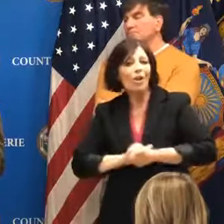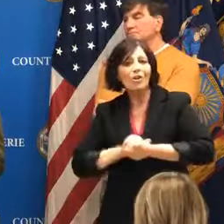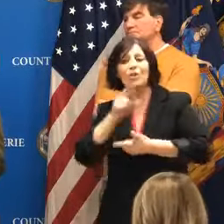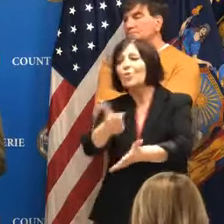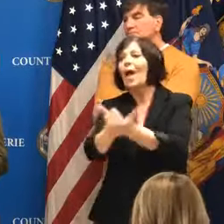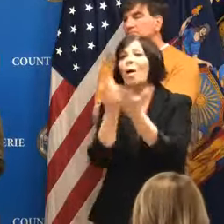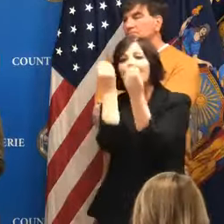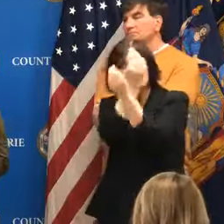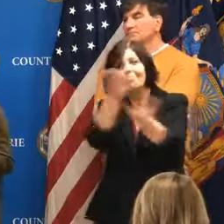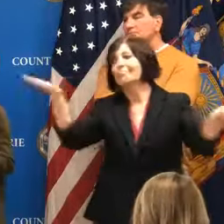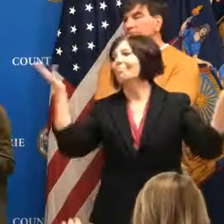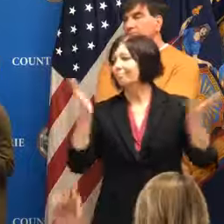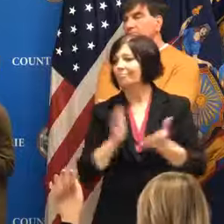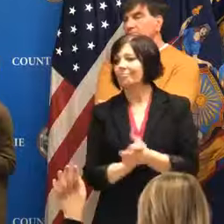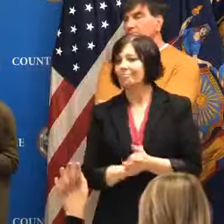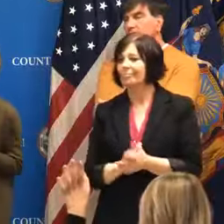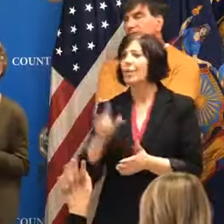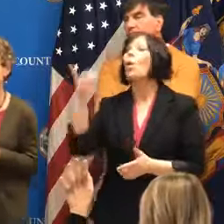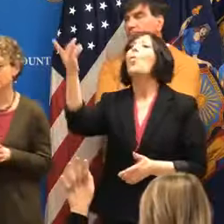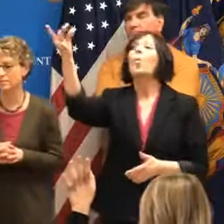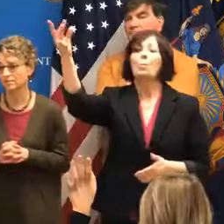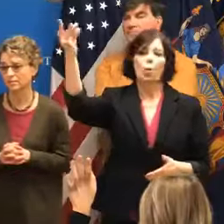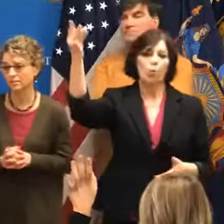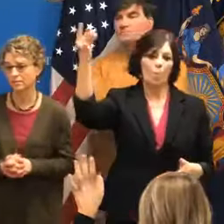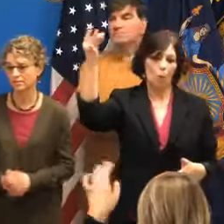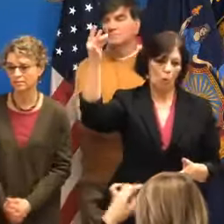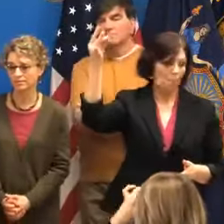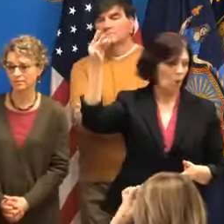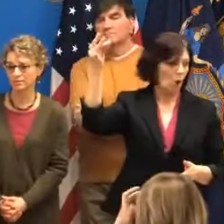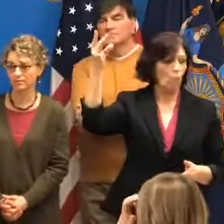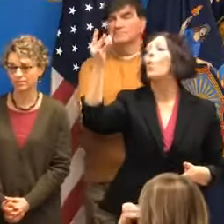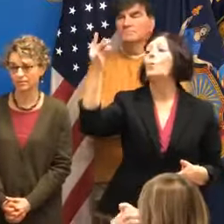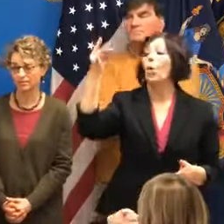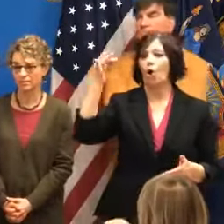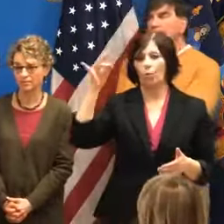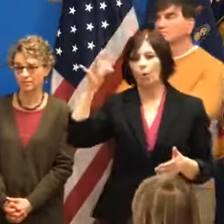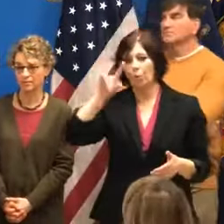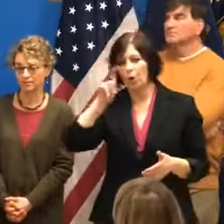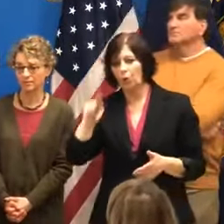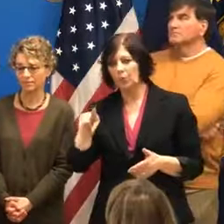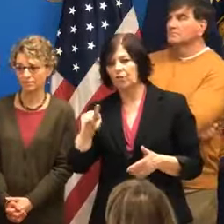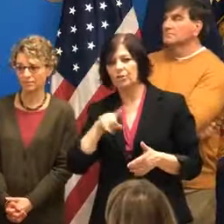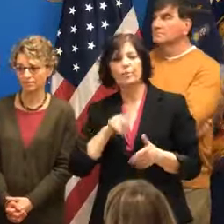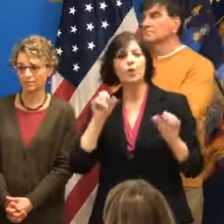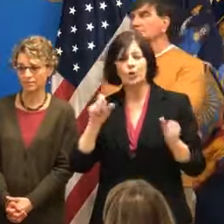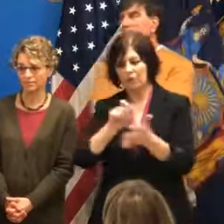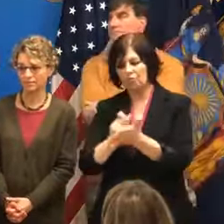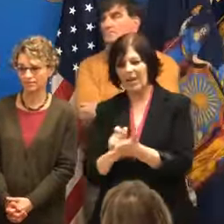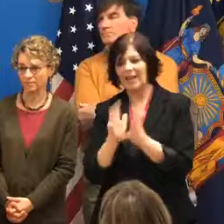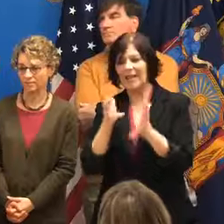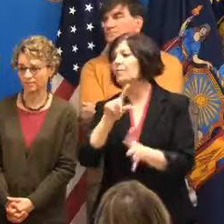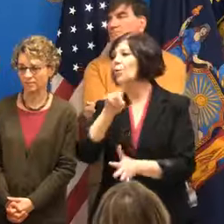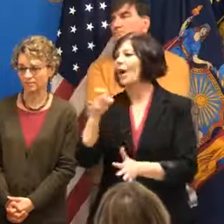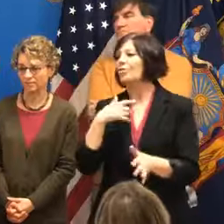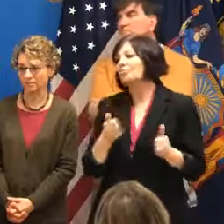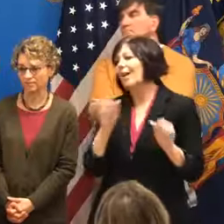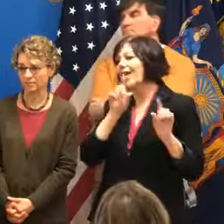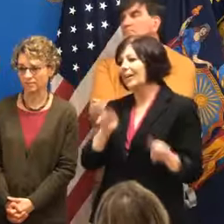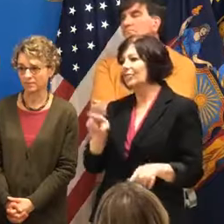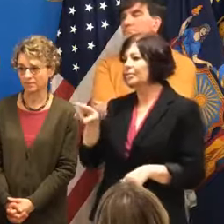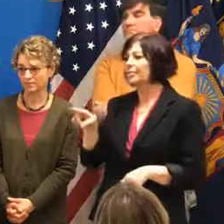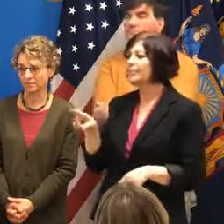get the information out. Okay, one more question, Stephen, and then anybody who else has additional questions can leave those questions with the media, and we'll try to get back with you with